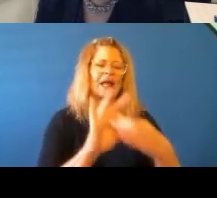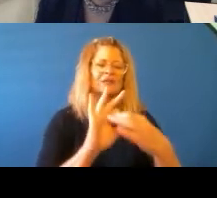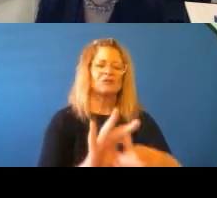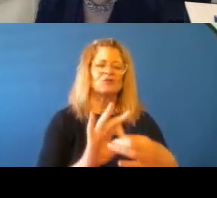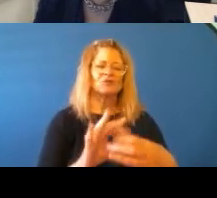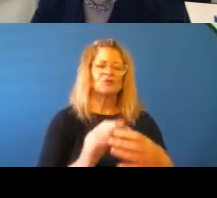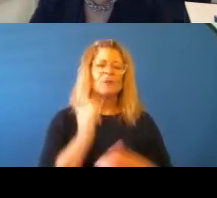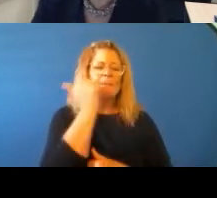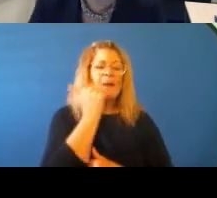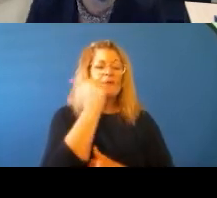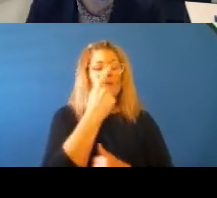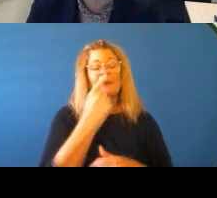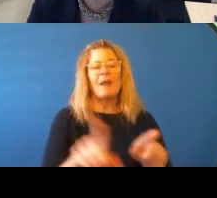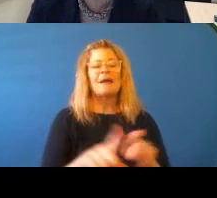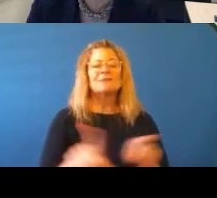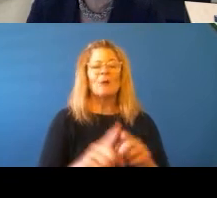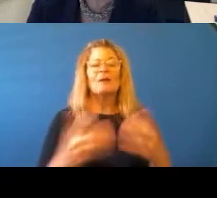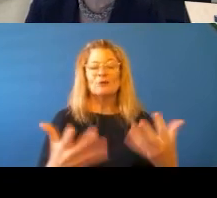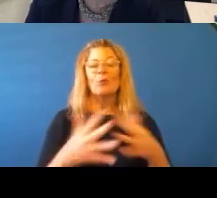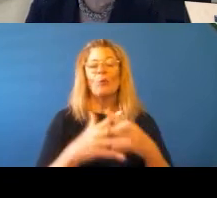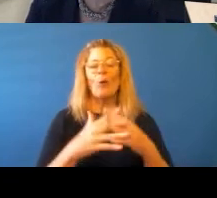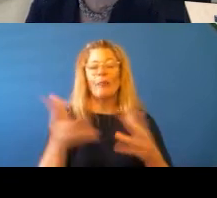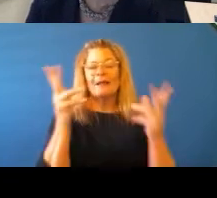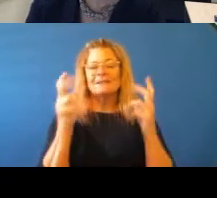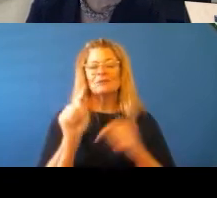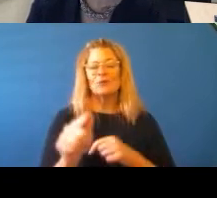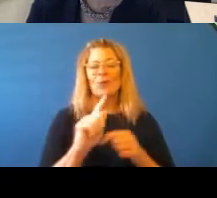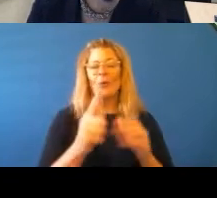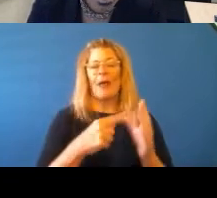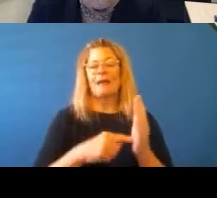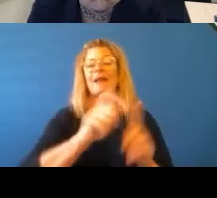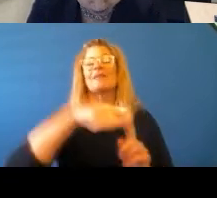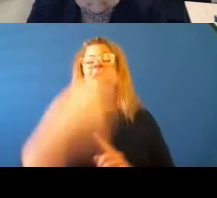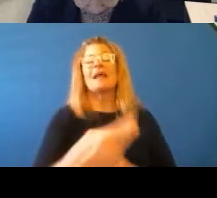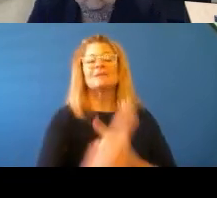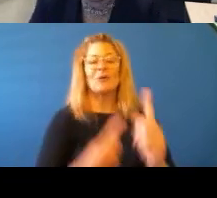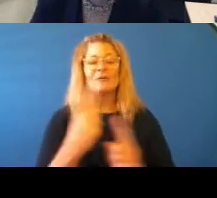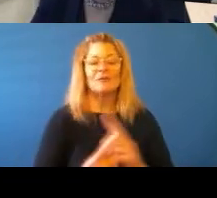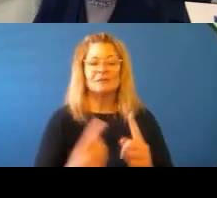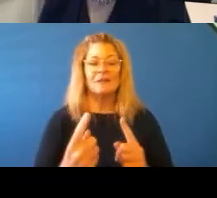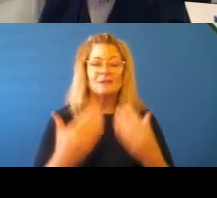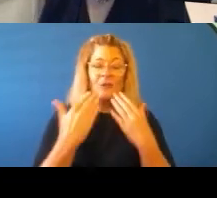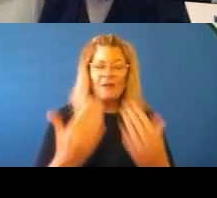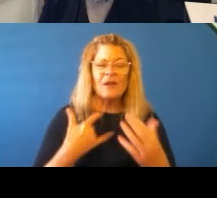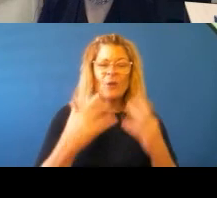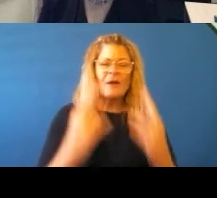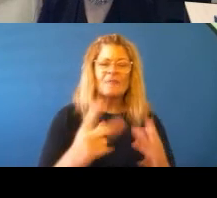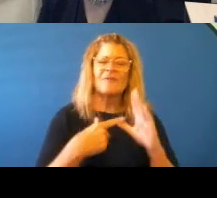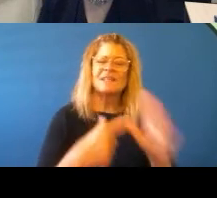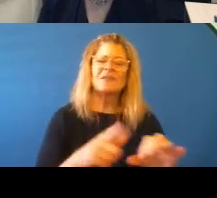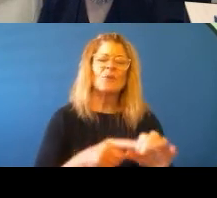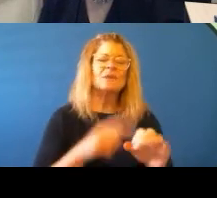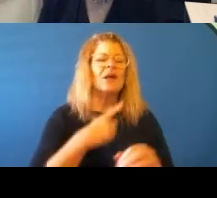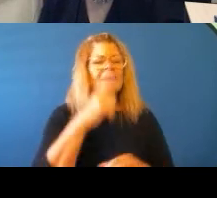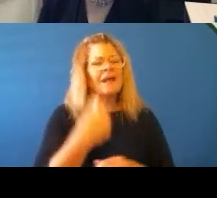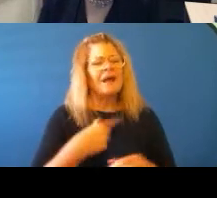as well. So she'll be well worth listening to. So thank you, June, for that. I hope I've answered that question. Can I just say too